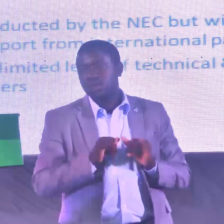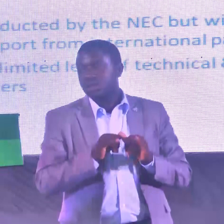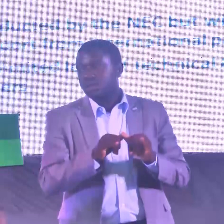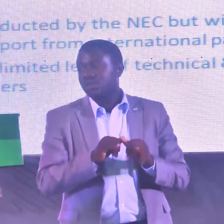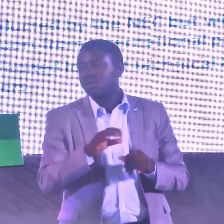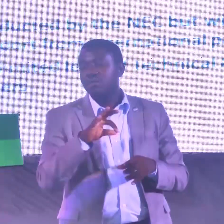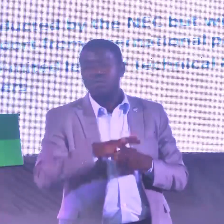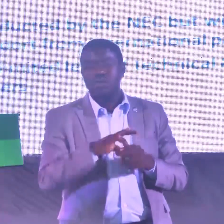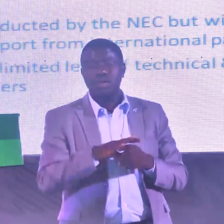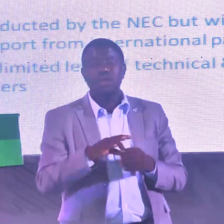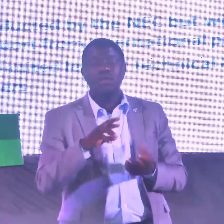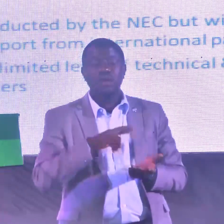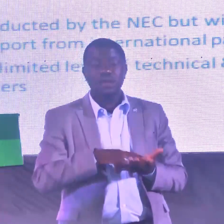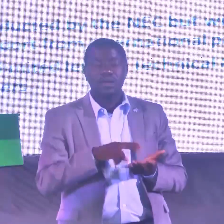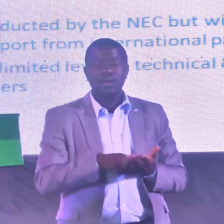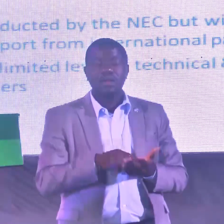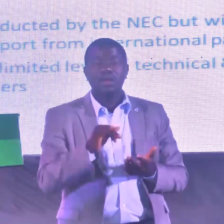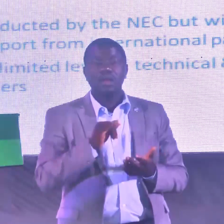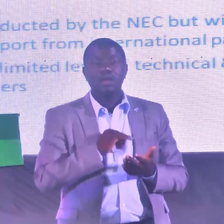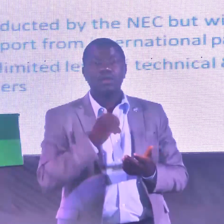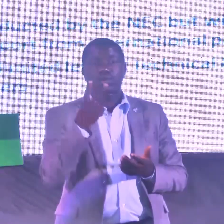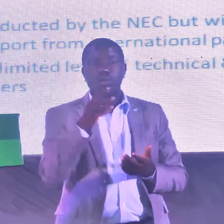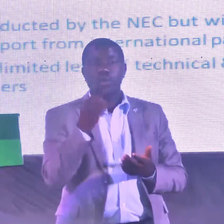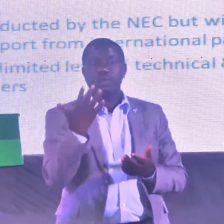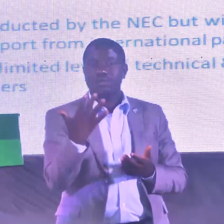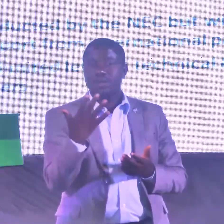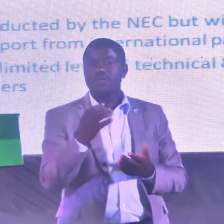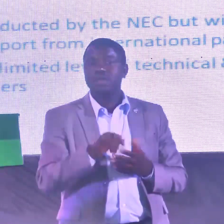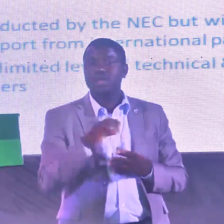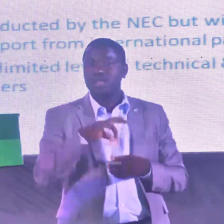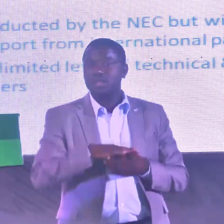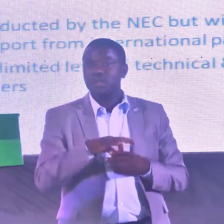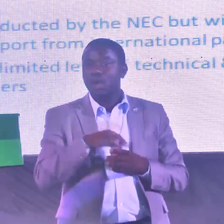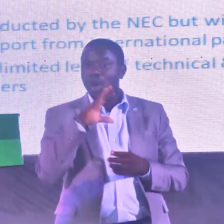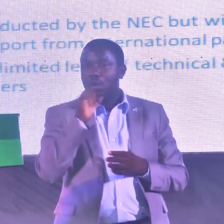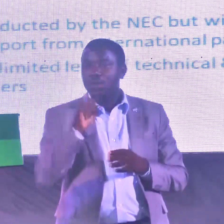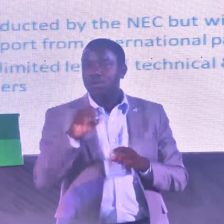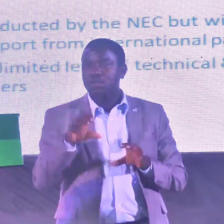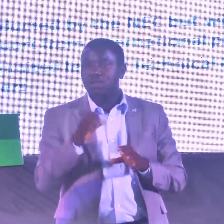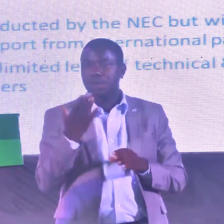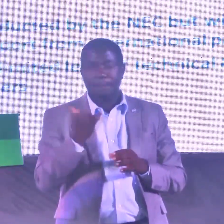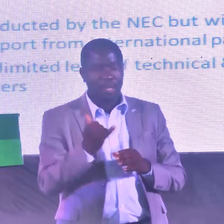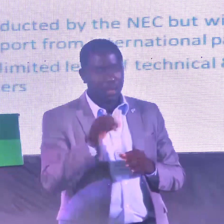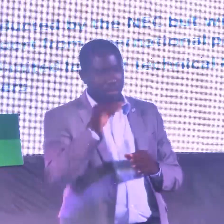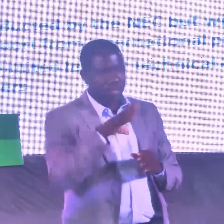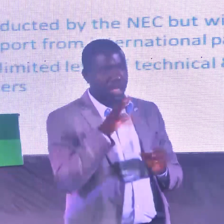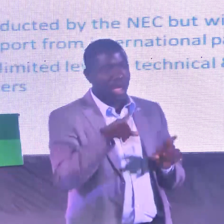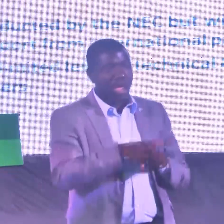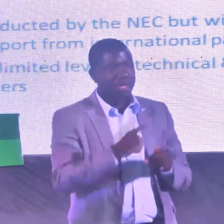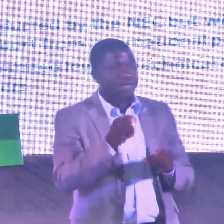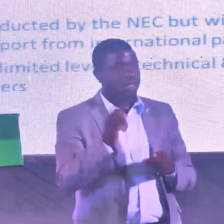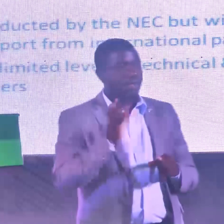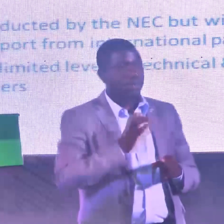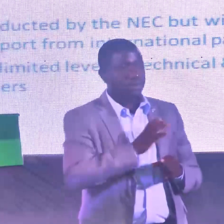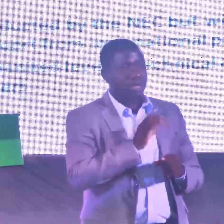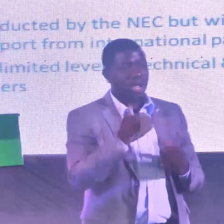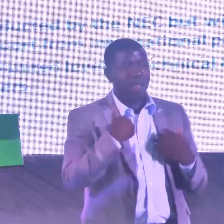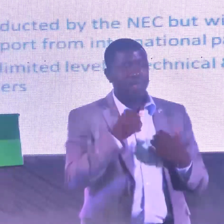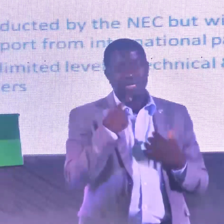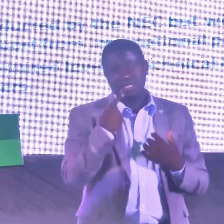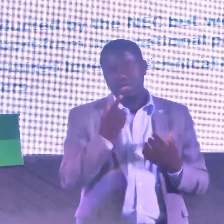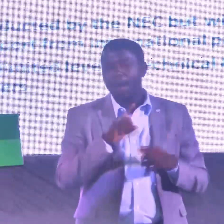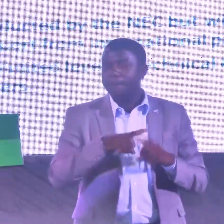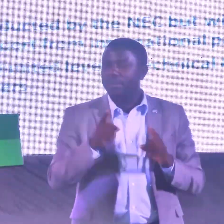voter registration. So, our 2005 elections were conducted by NEC as the constitutionally mandated body, but